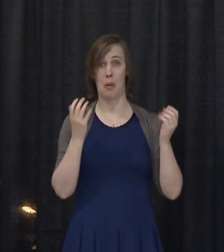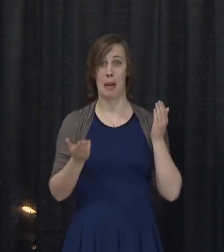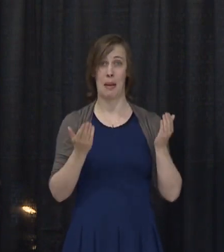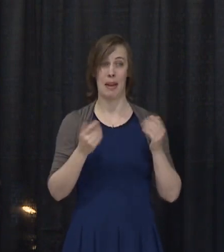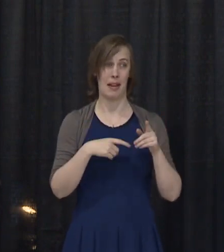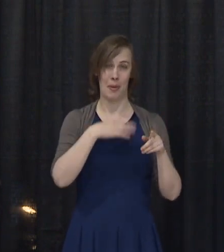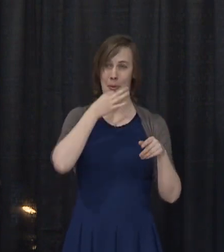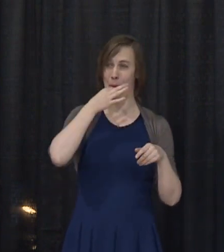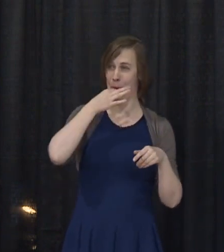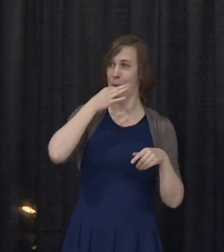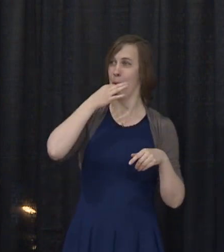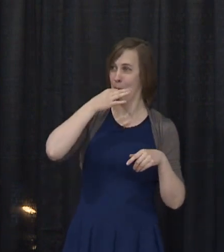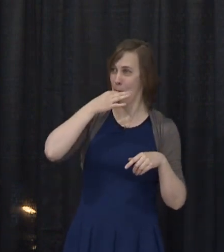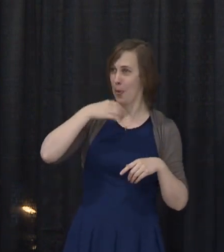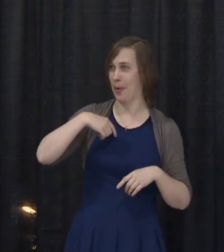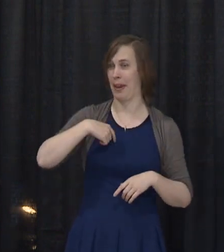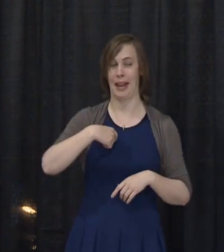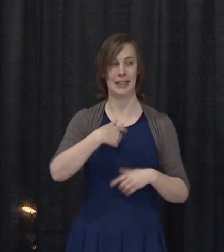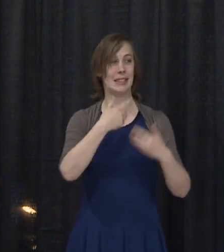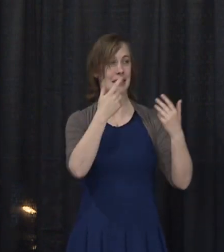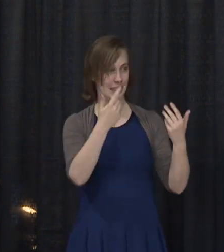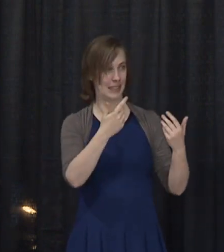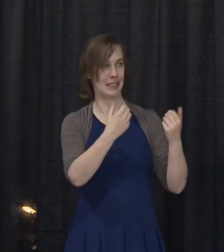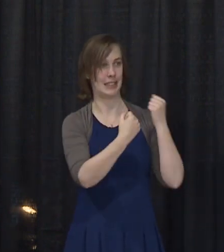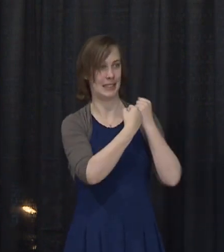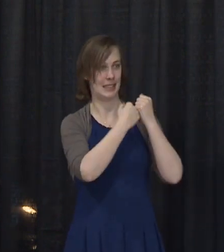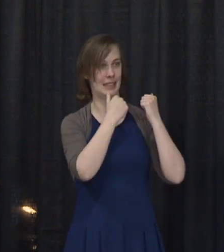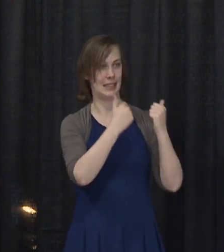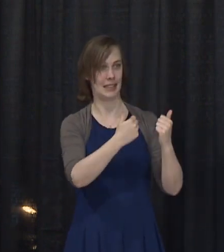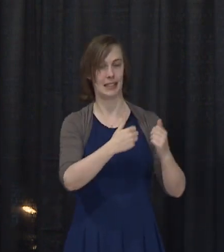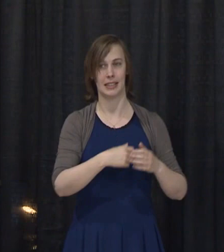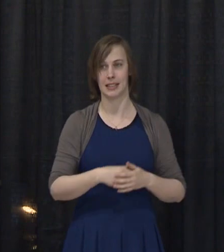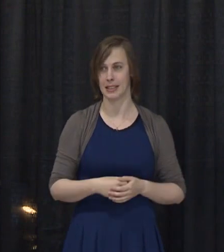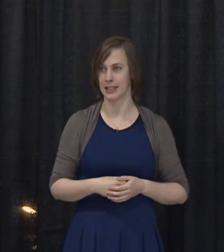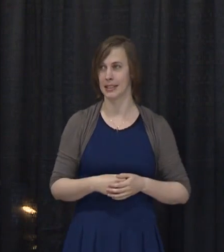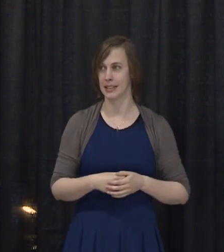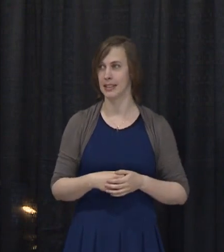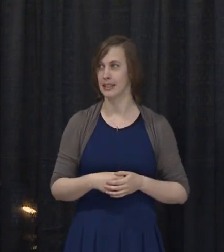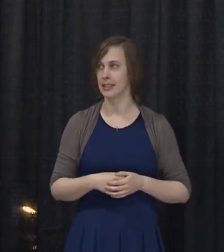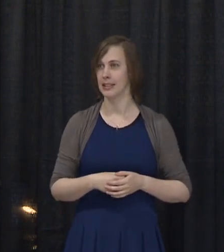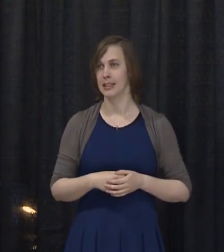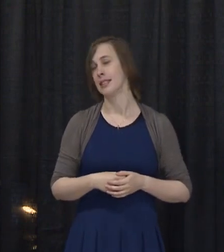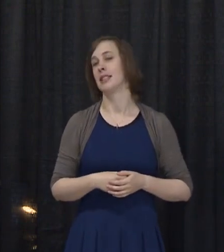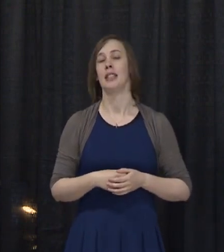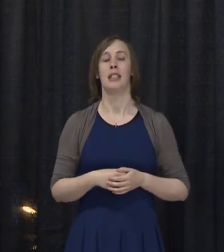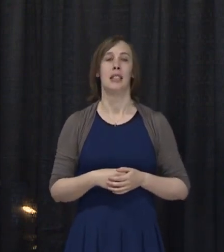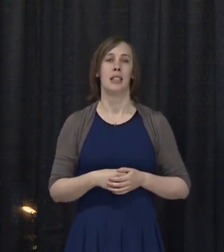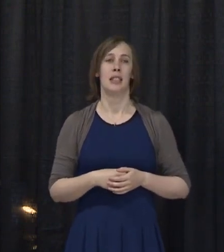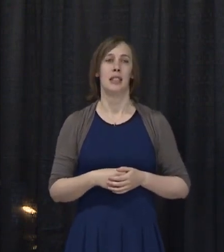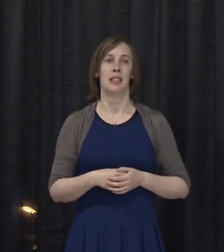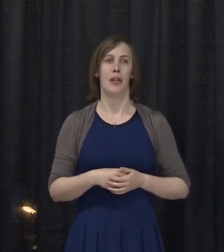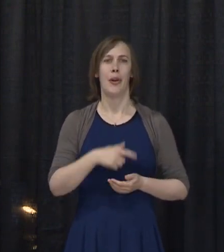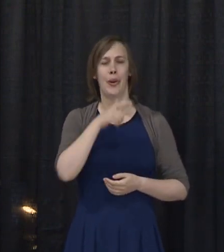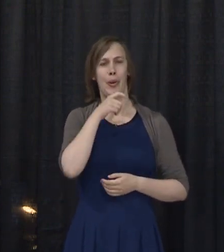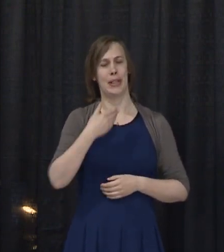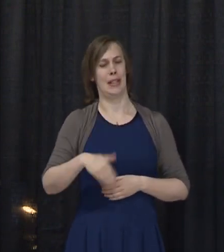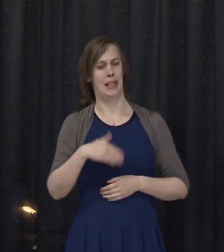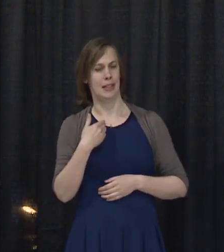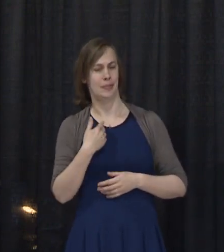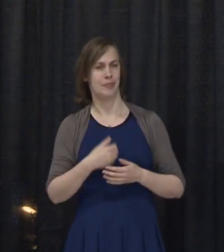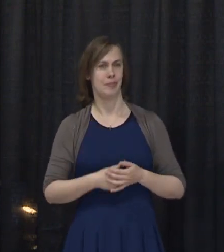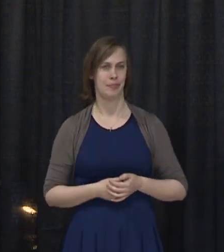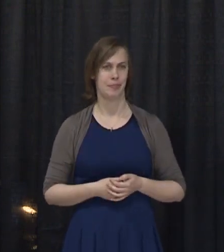Yes. Yeah. As graduates today, we all began a new program in the last year or